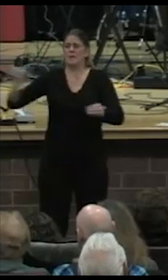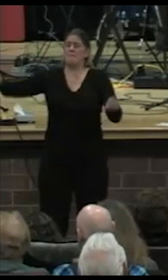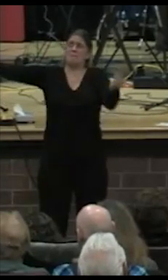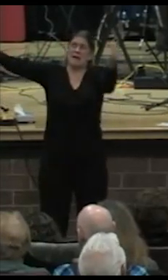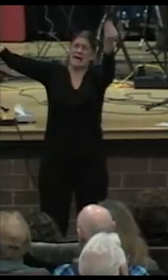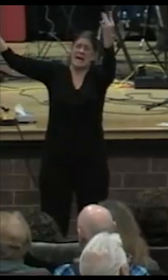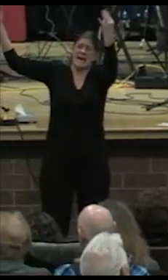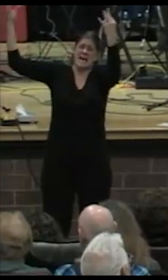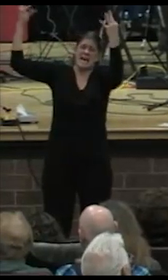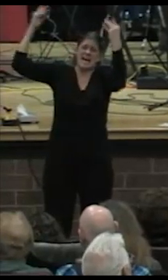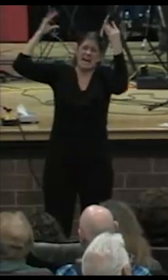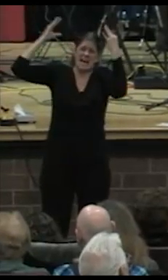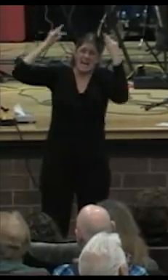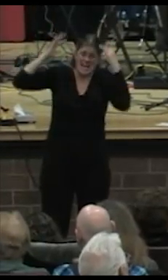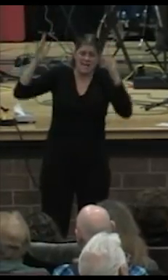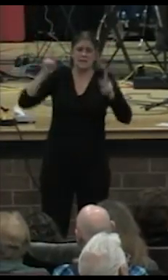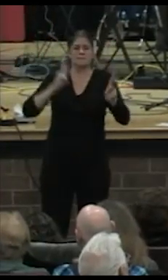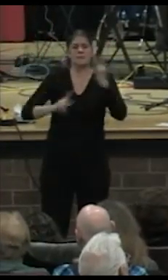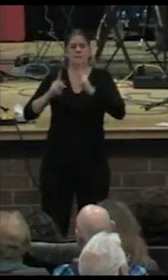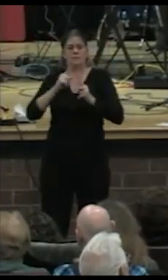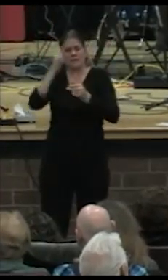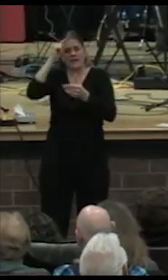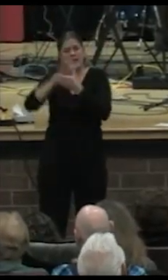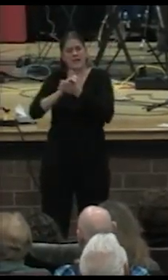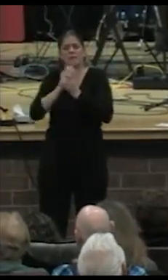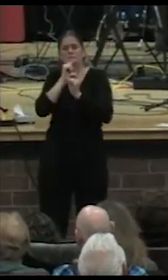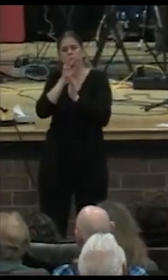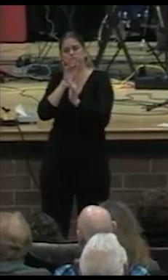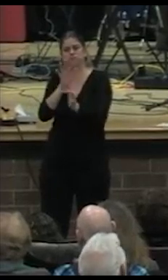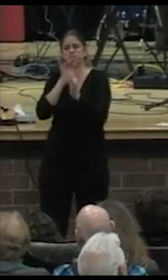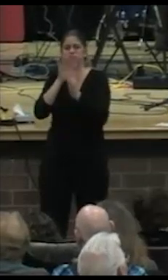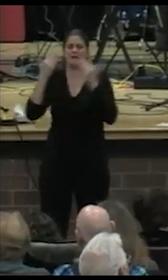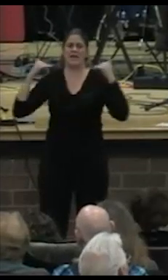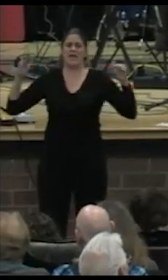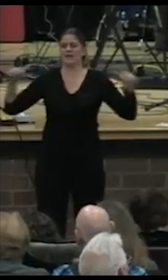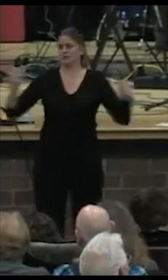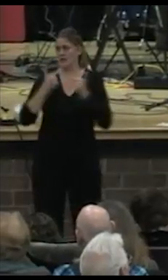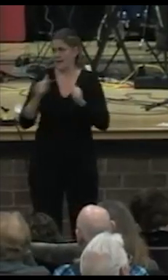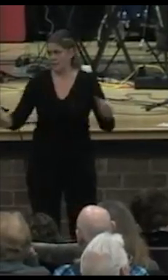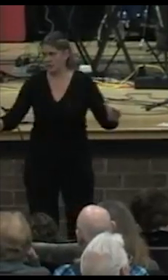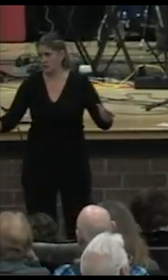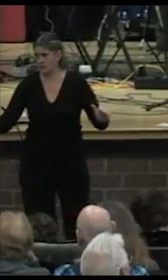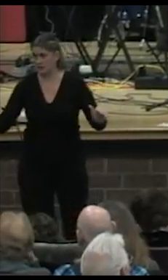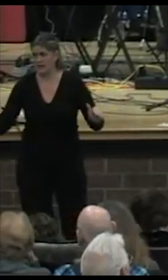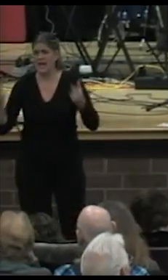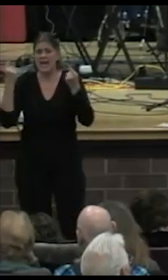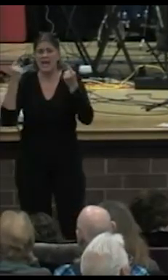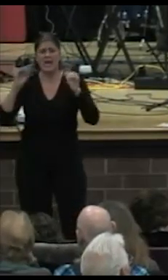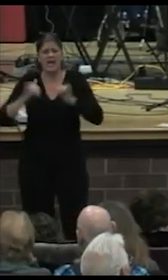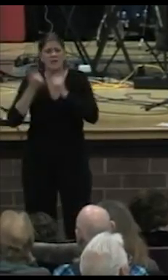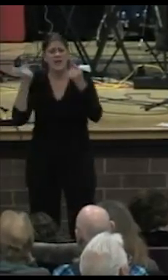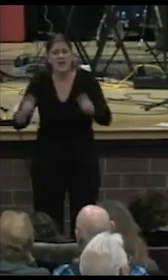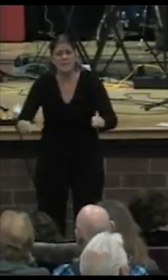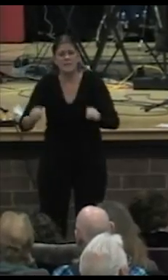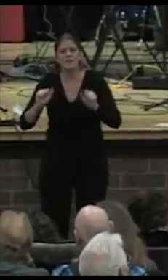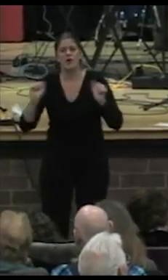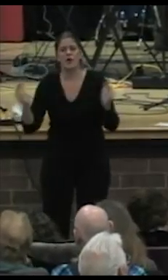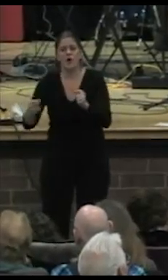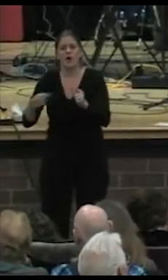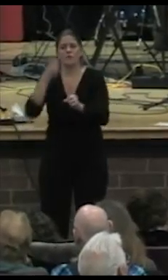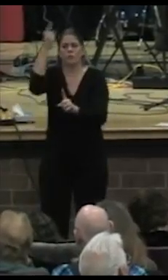and spoke in tongues. How did that happen? They were in one accord. In Acts 2:46, it said they continued